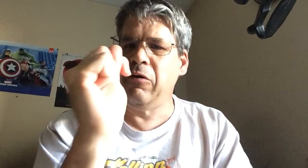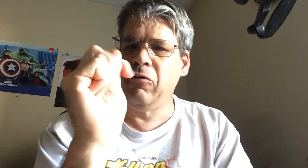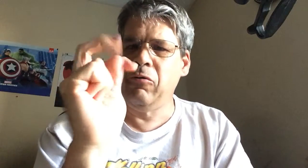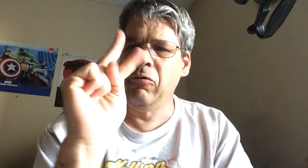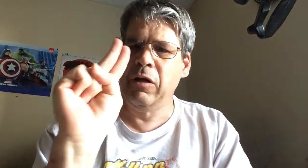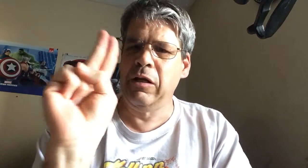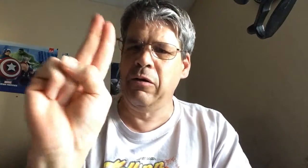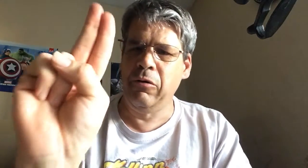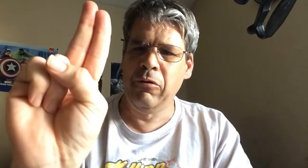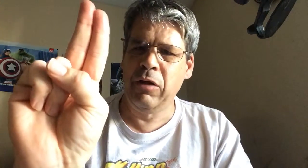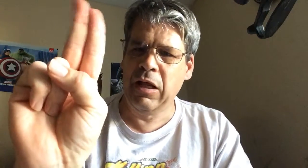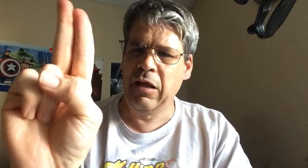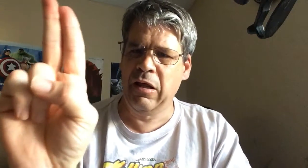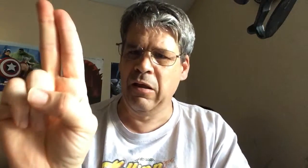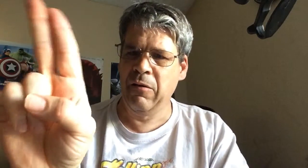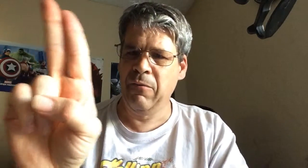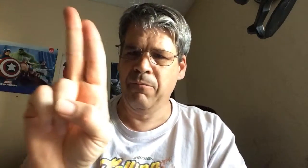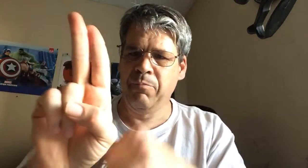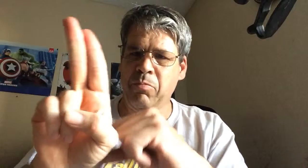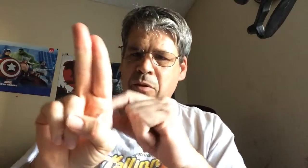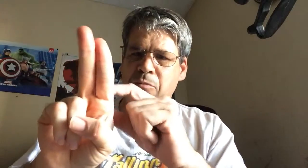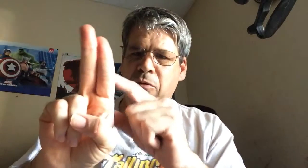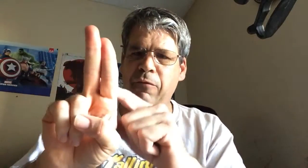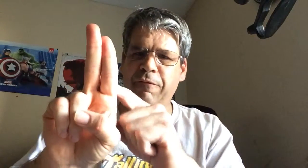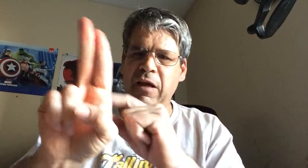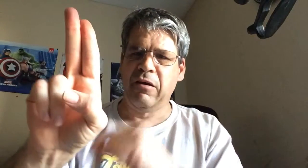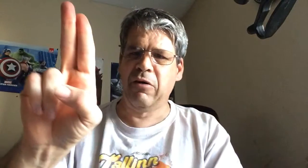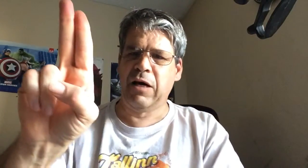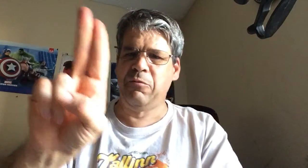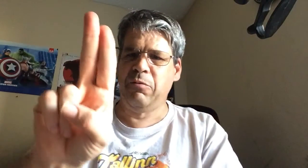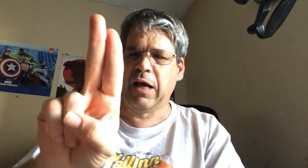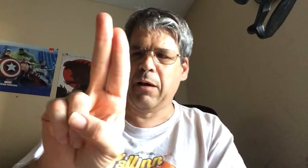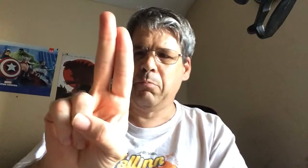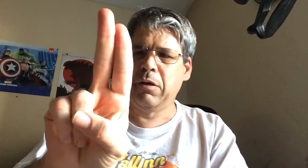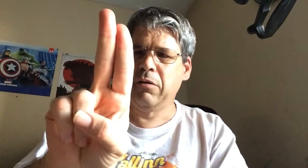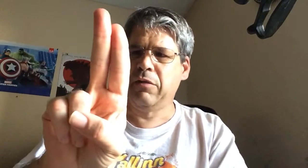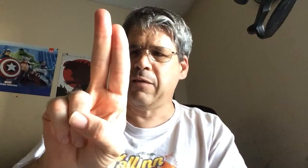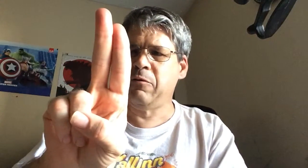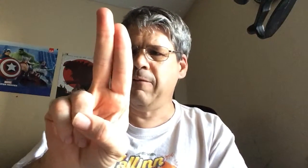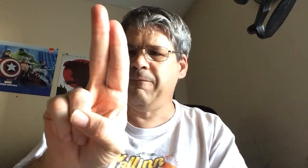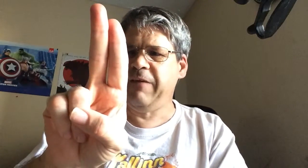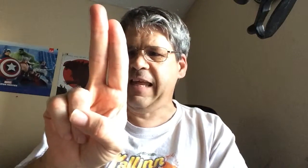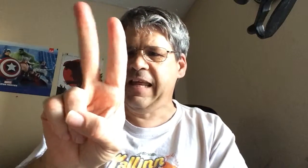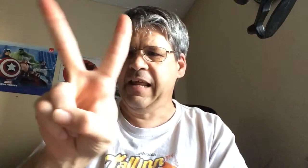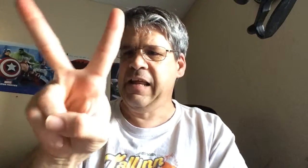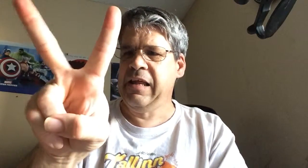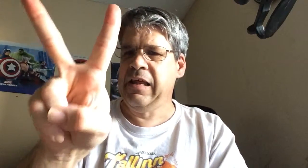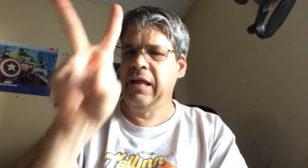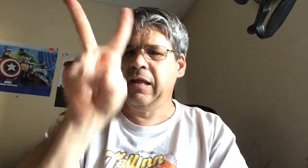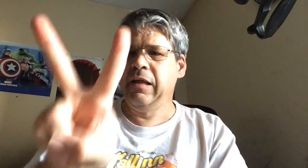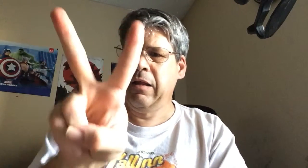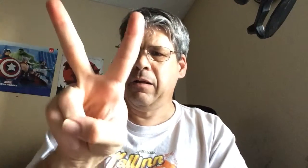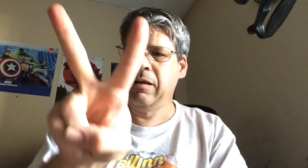you is two finger on top, then the V,